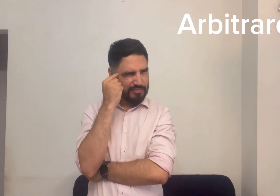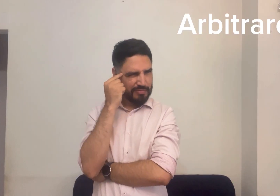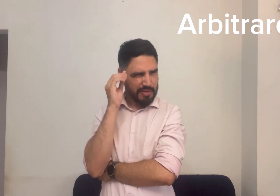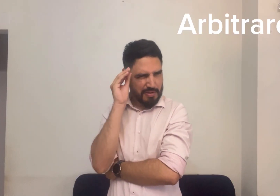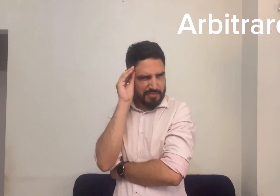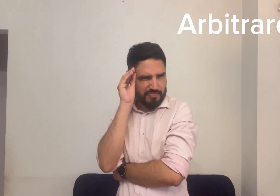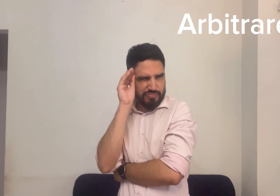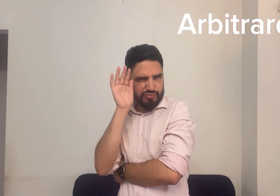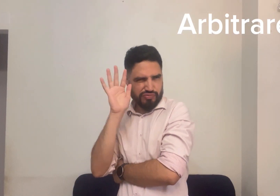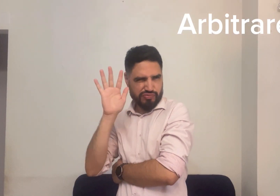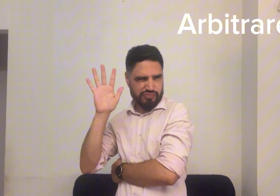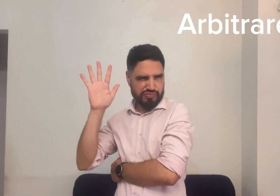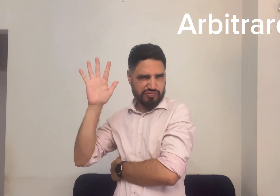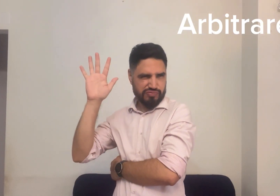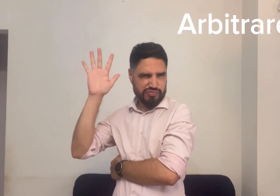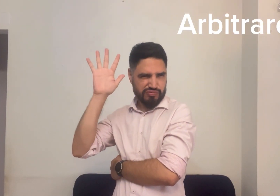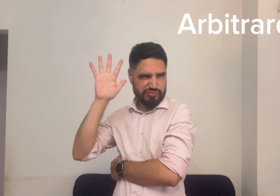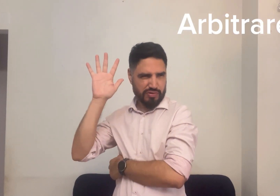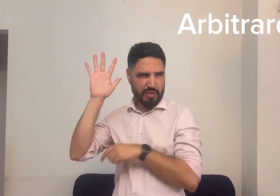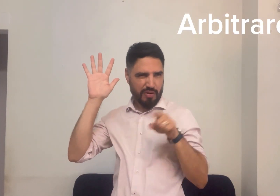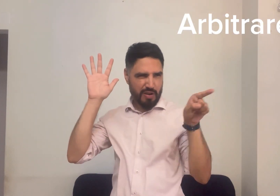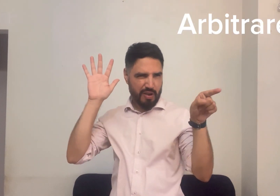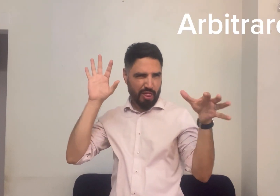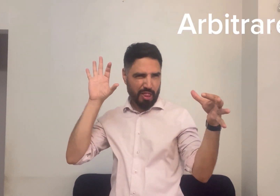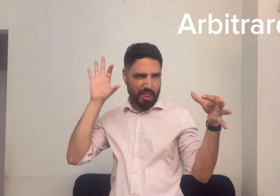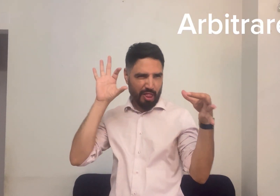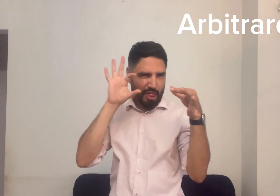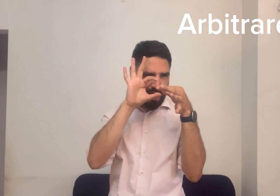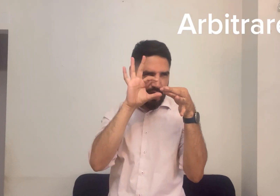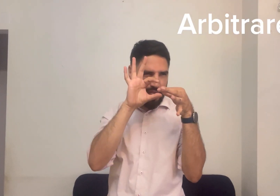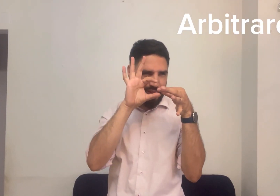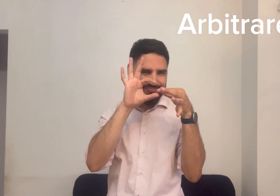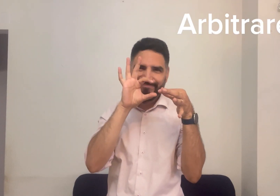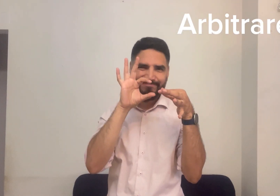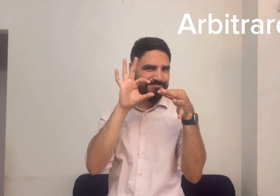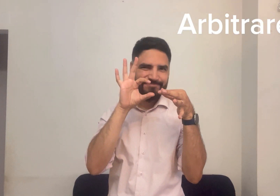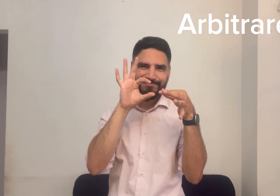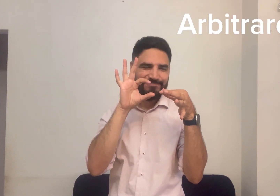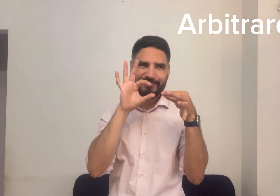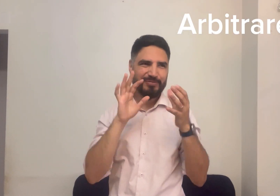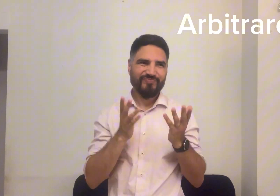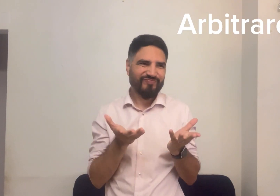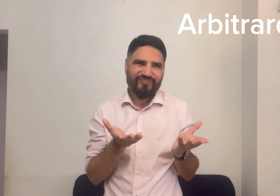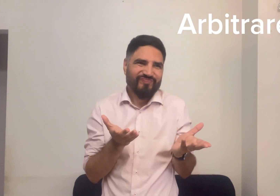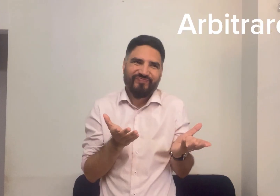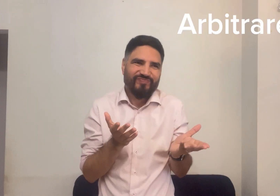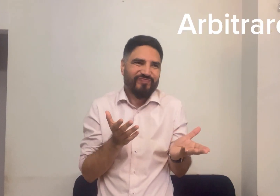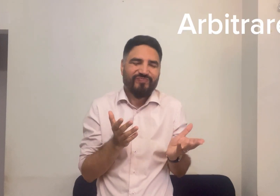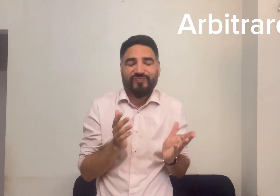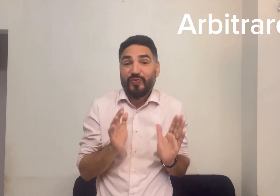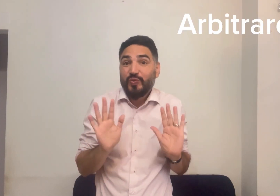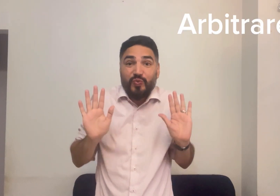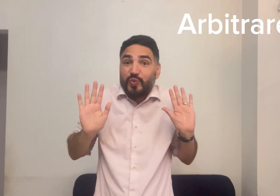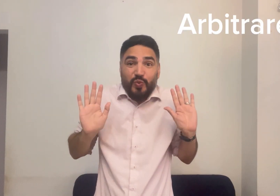visual resemblance to their meaning or referent. There's no direct relationship between the forms of the signs and what